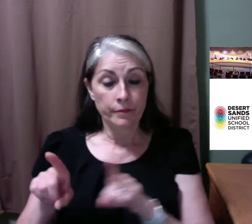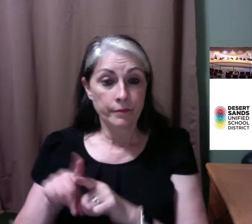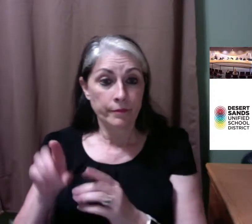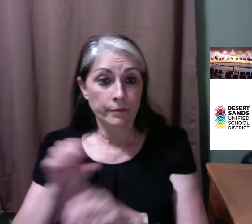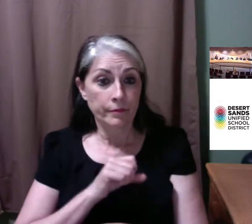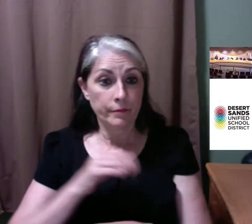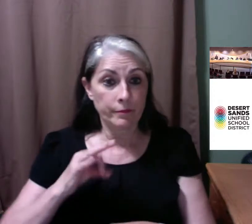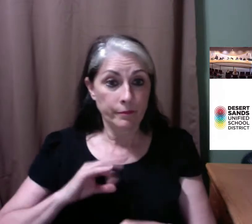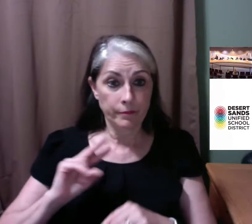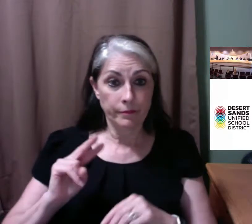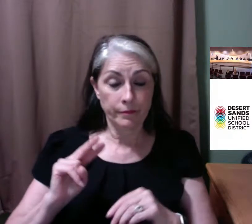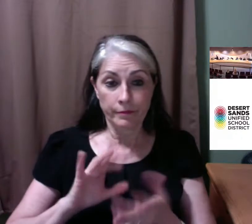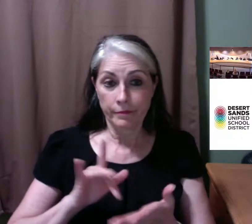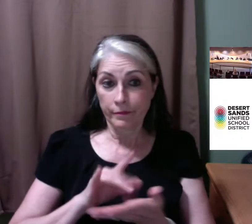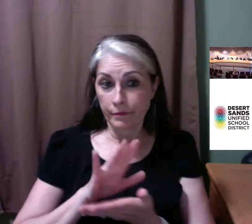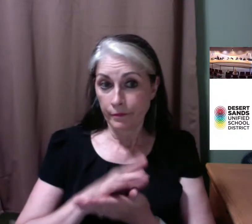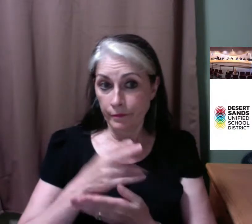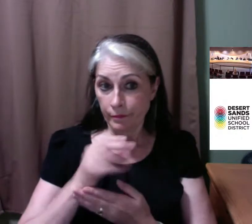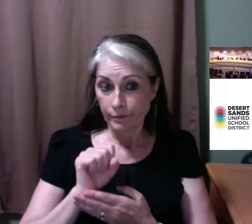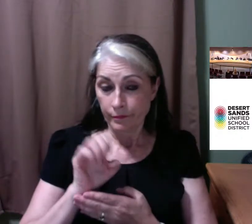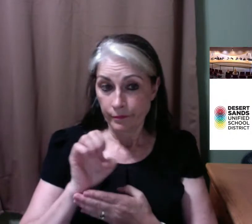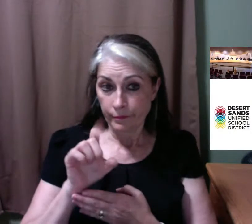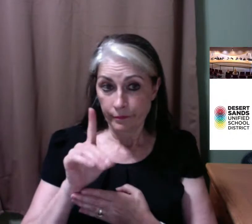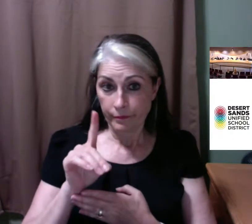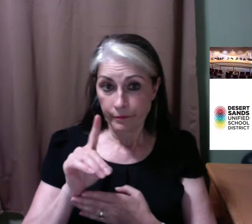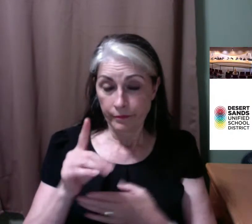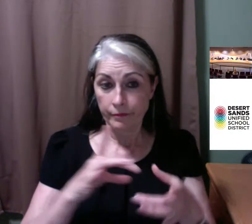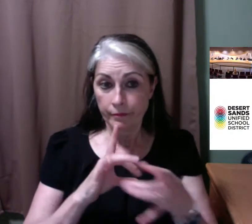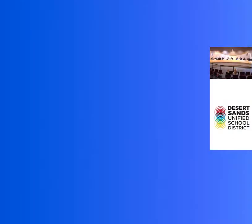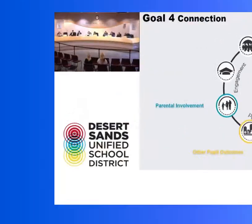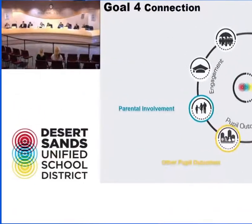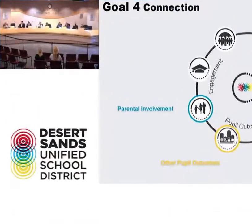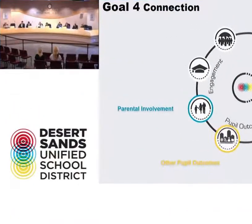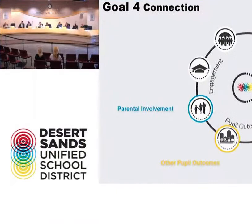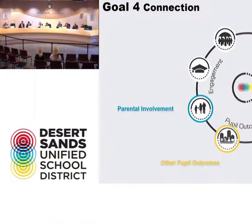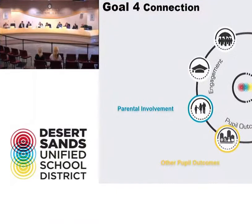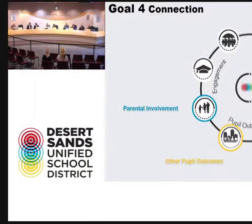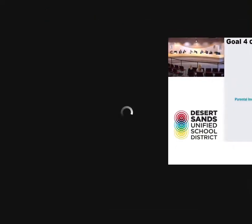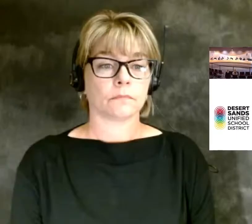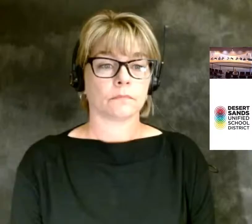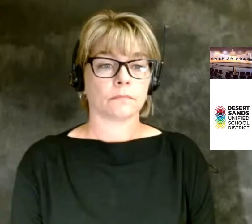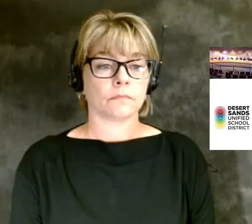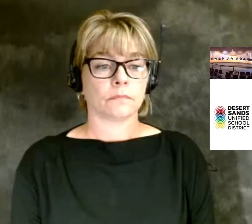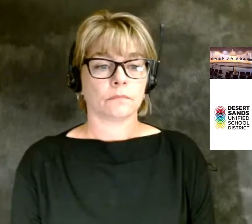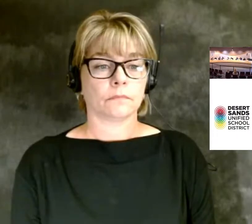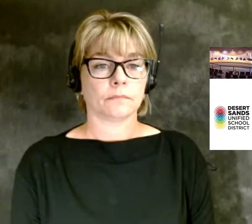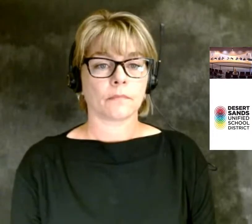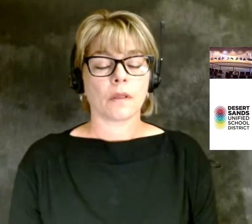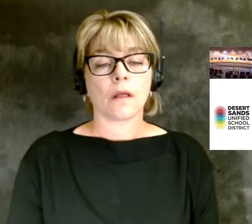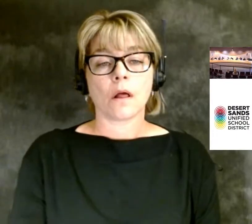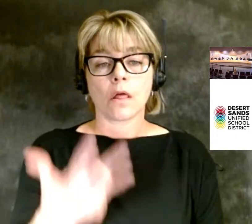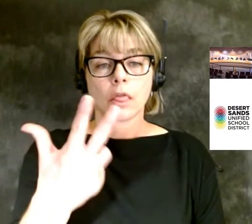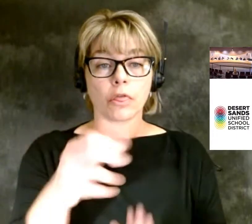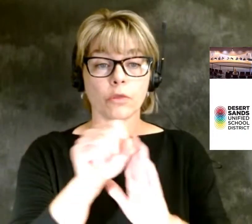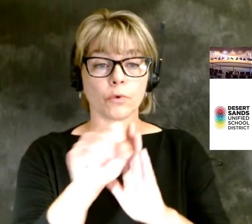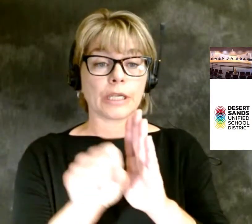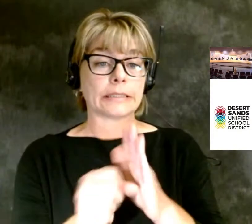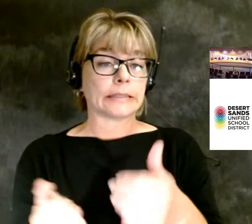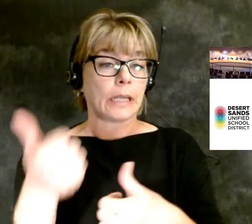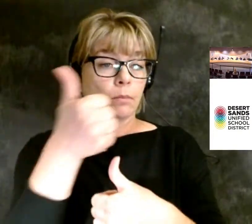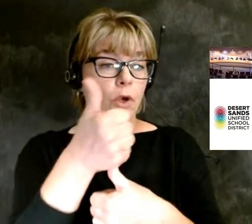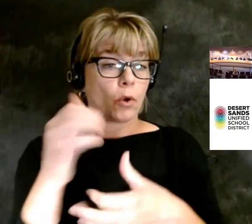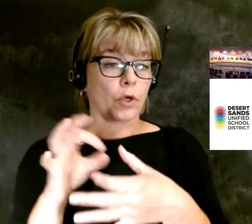secondary level to support ELD-related services. There are three state priority connections for Goal